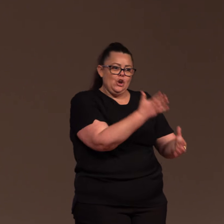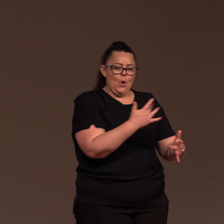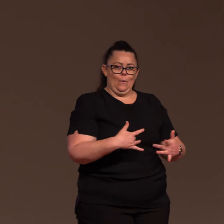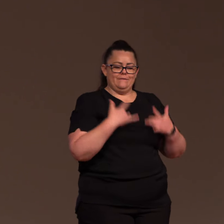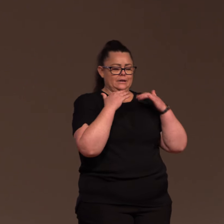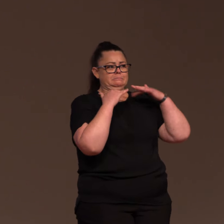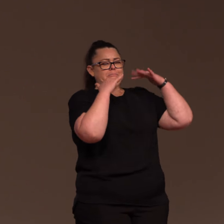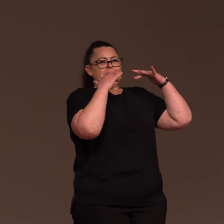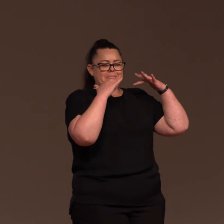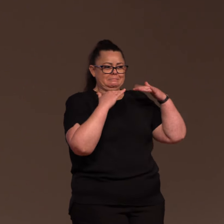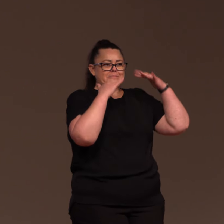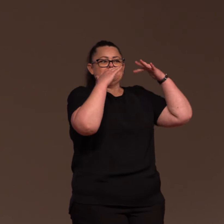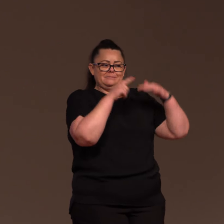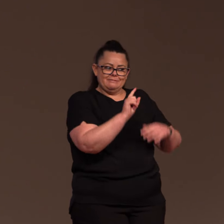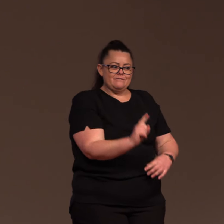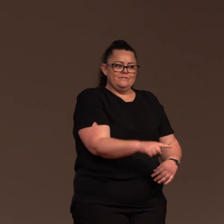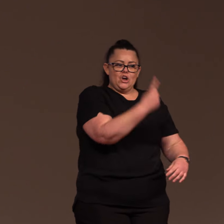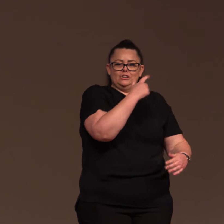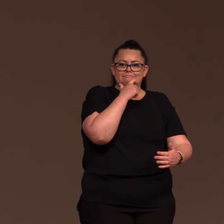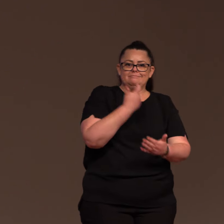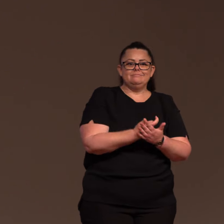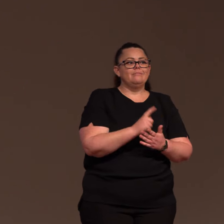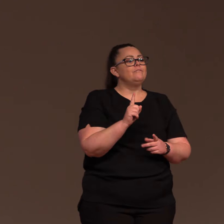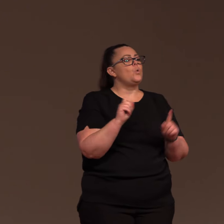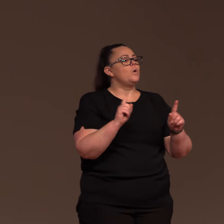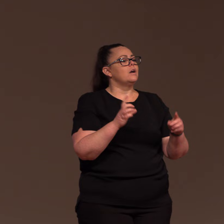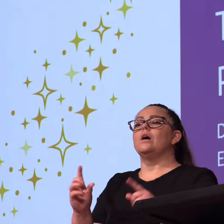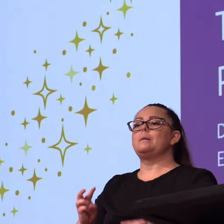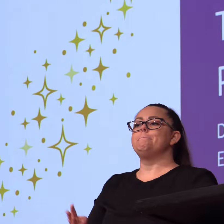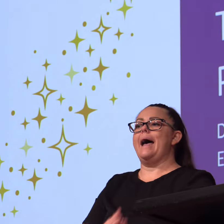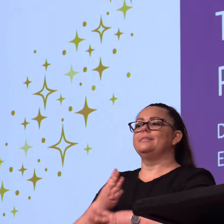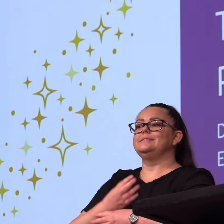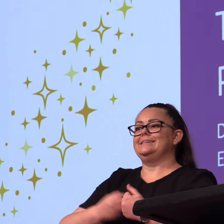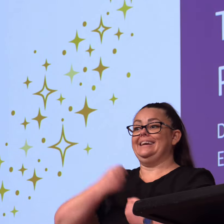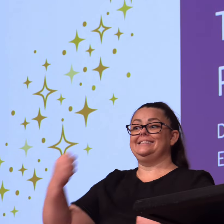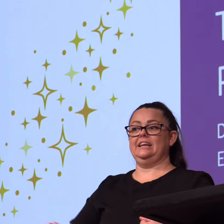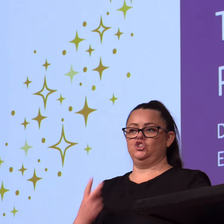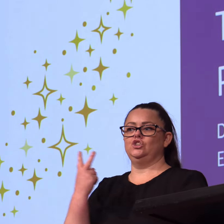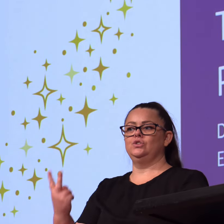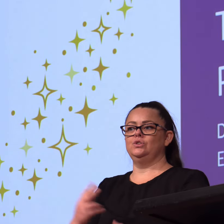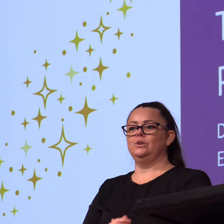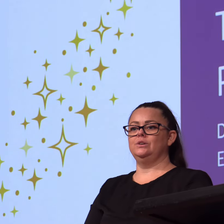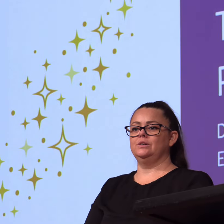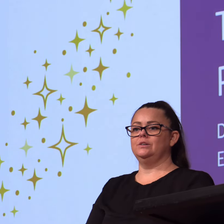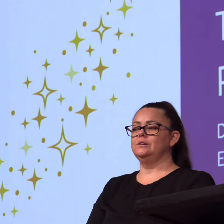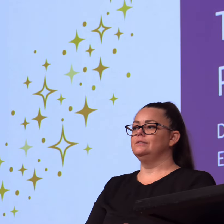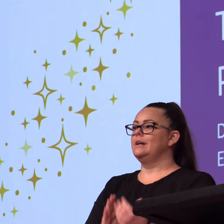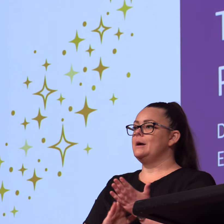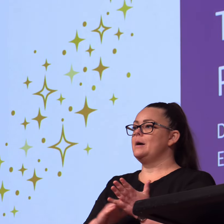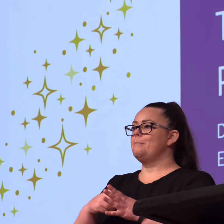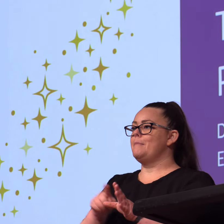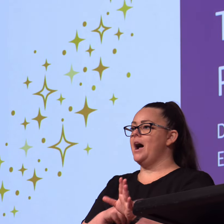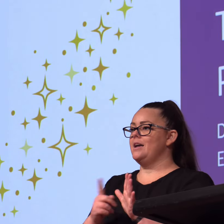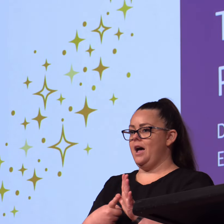news that she had come first in Maths Extension 2. Then I called Maya Stanley from the Rivers Secondary